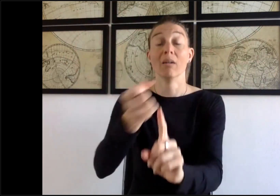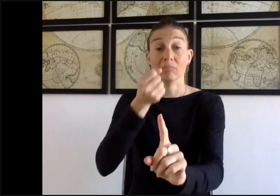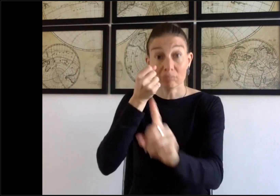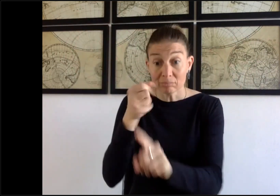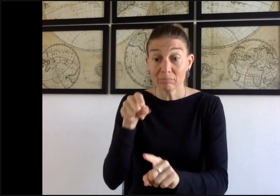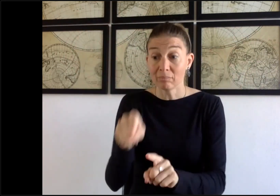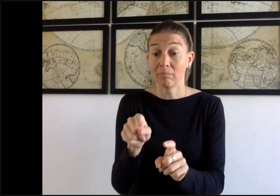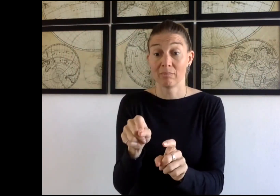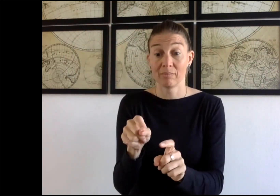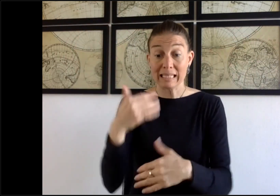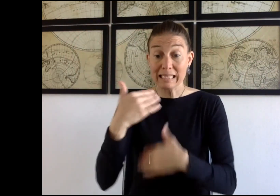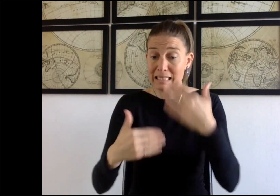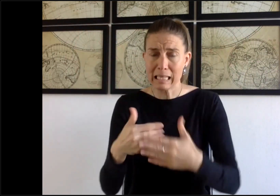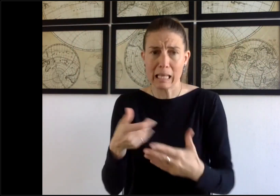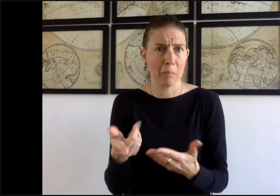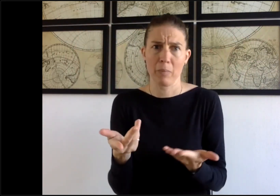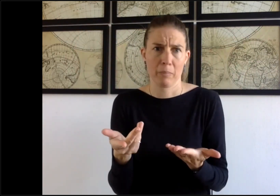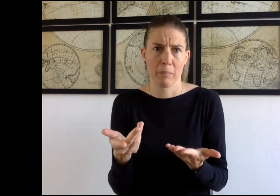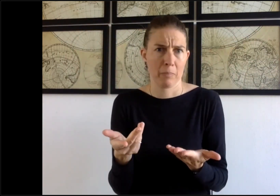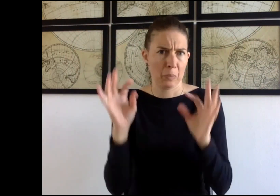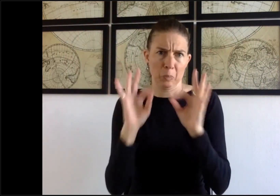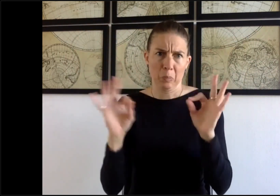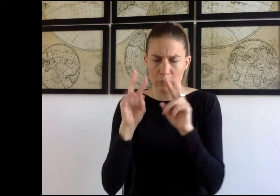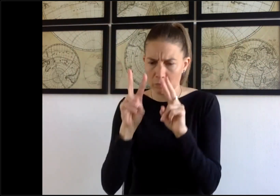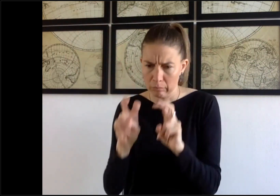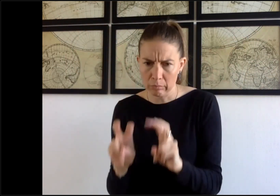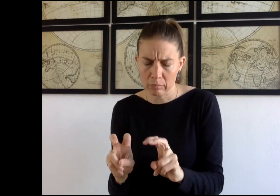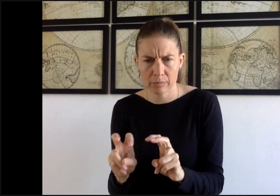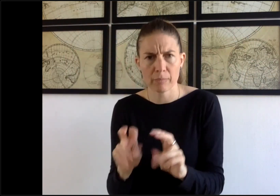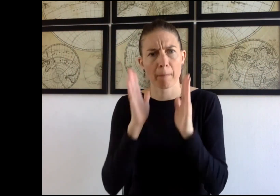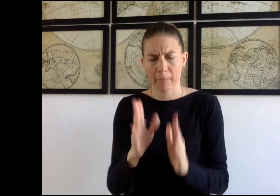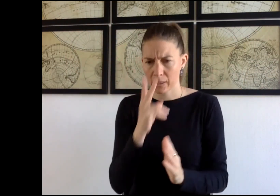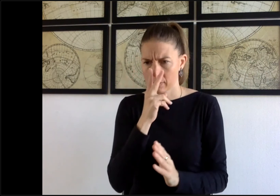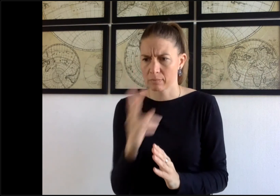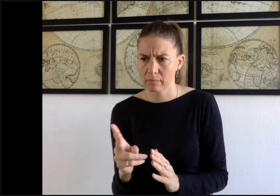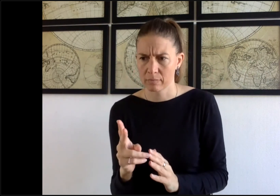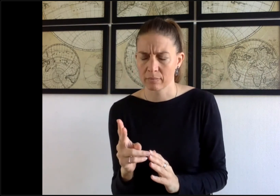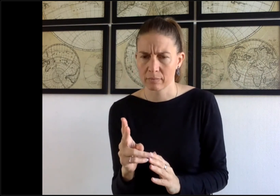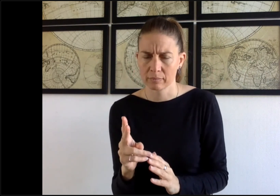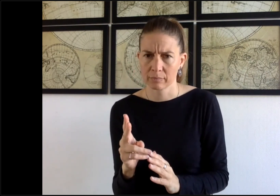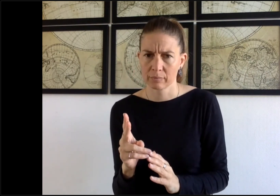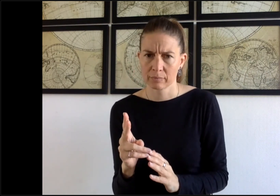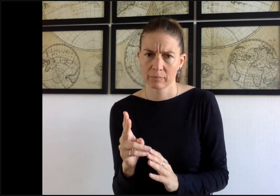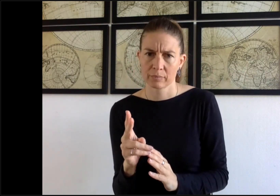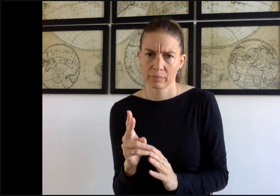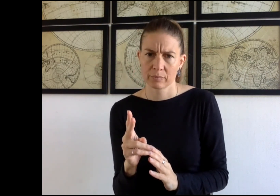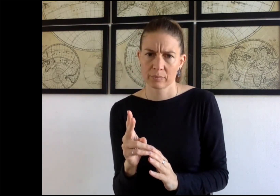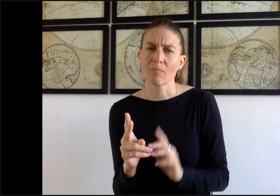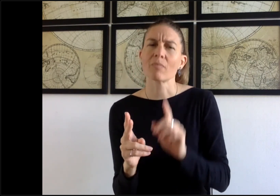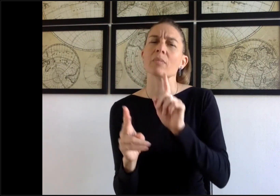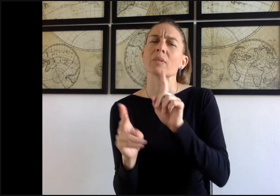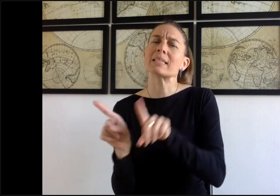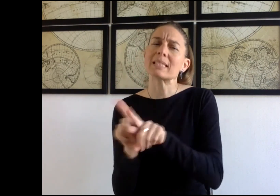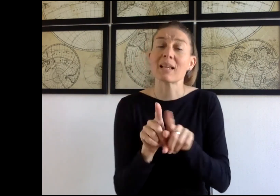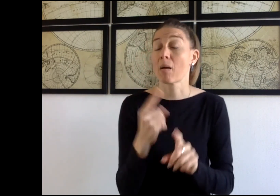lot of heterogeneity in disability, and there might be some groups that benefit in the future,